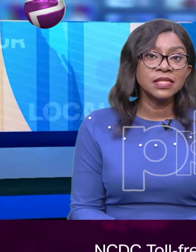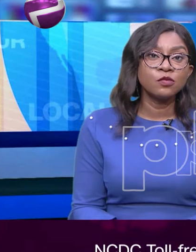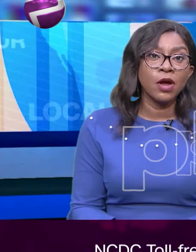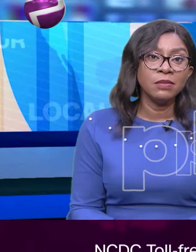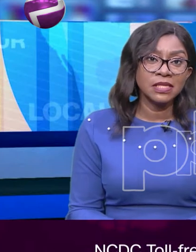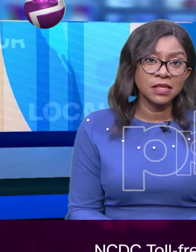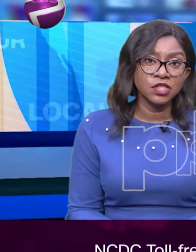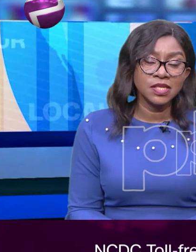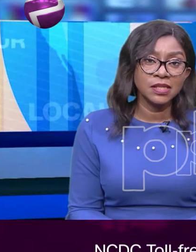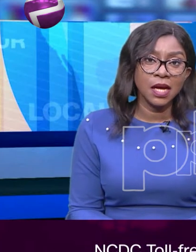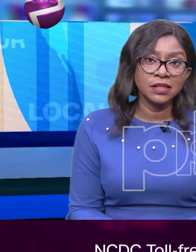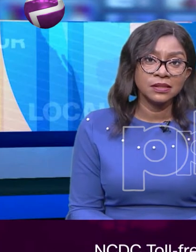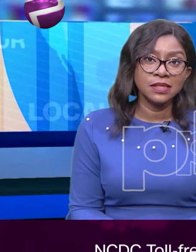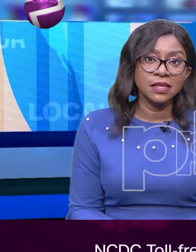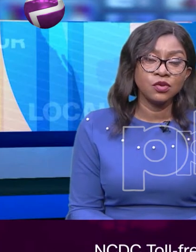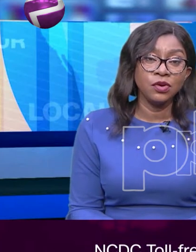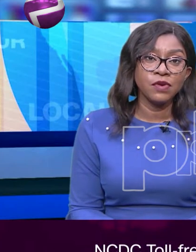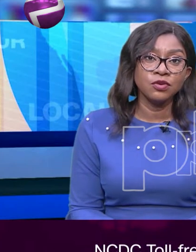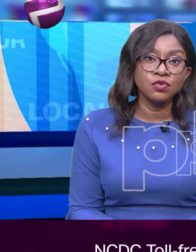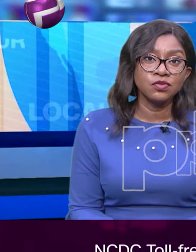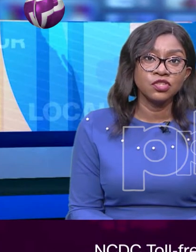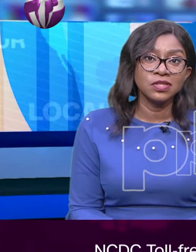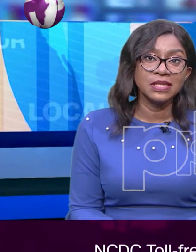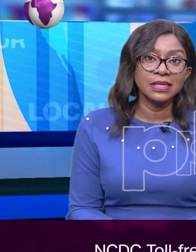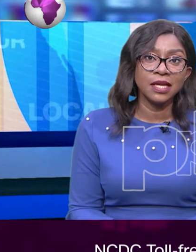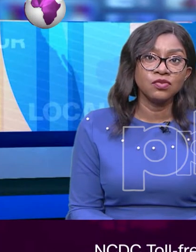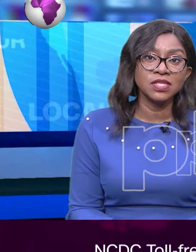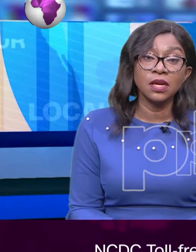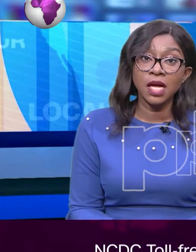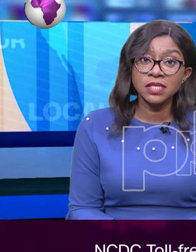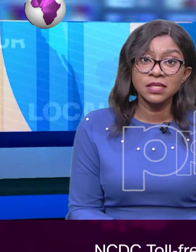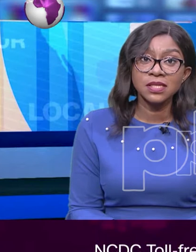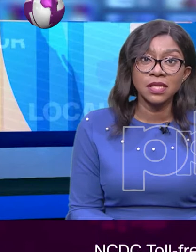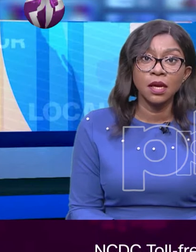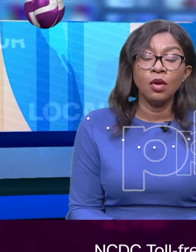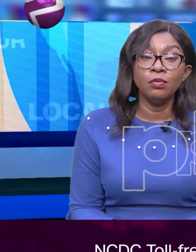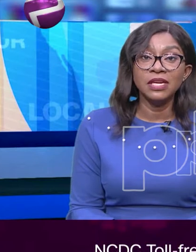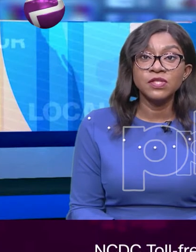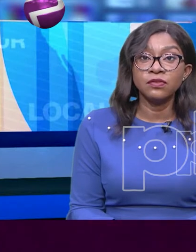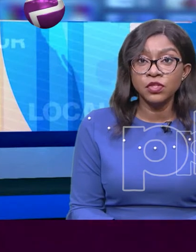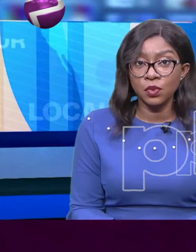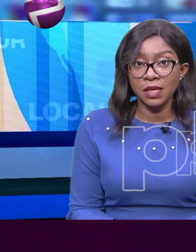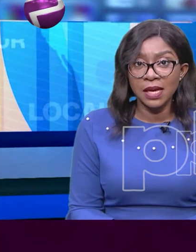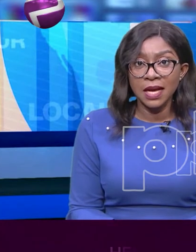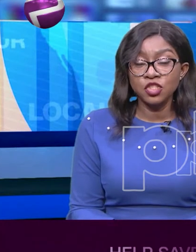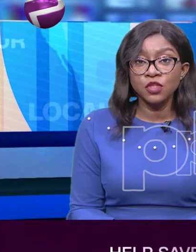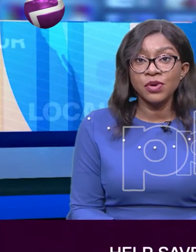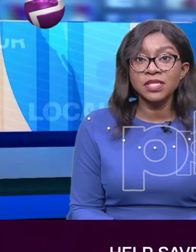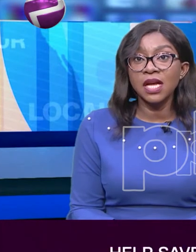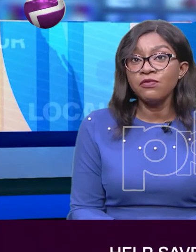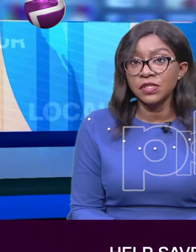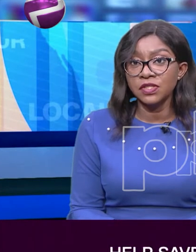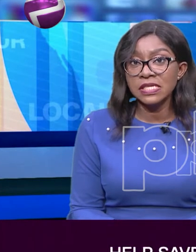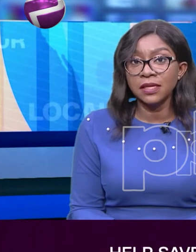New Zealand's Prime Minister Jacinda Ardern says coronavirus restrictions in the country's largest city will be lifted this week as she